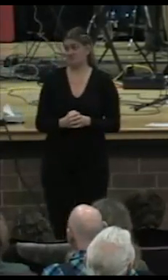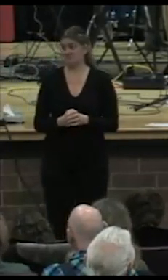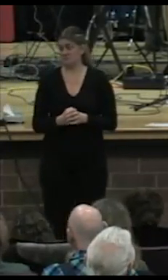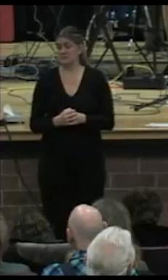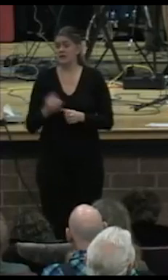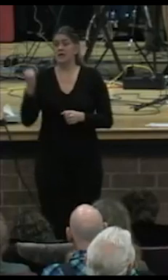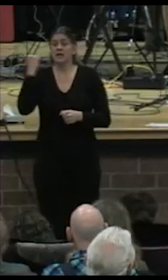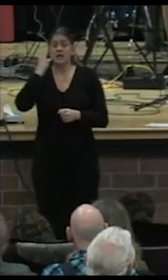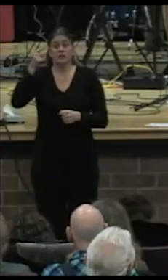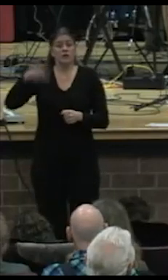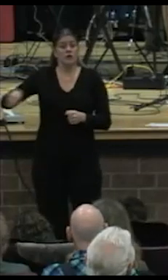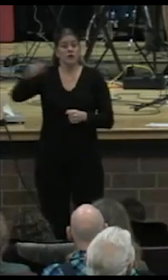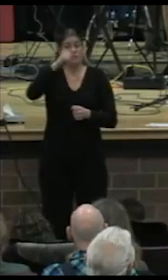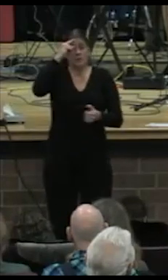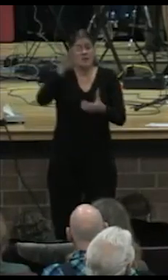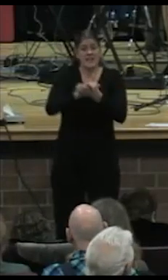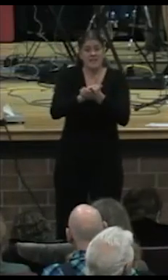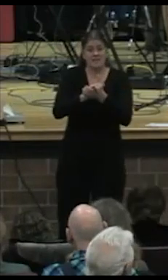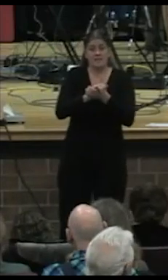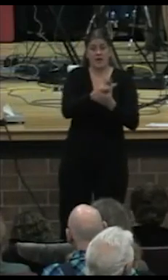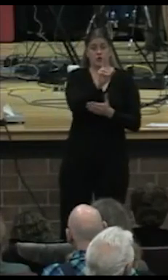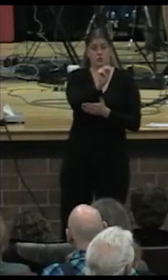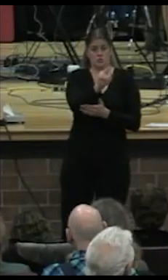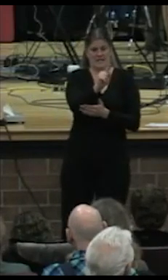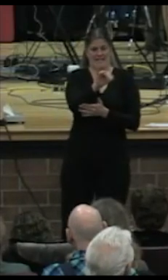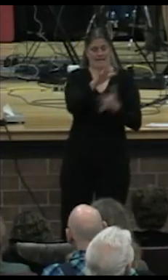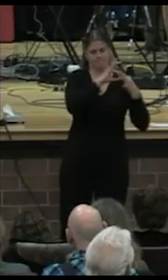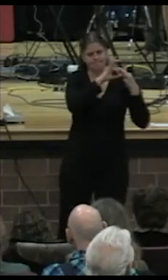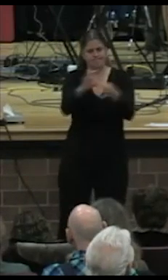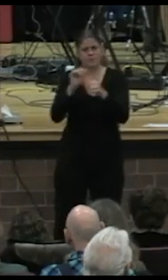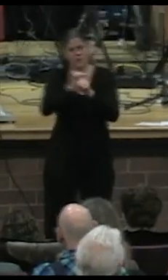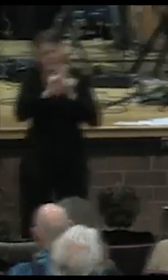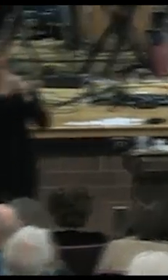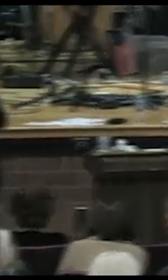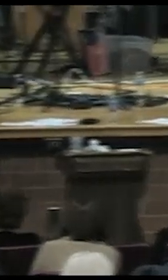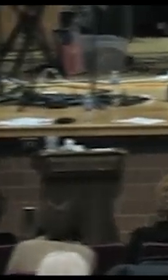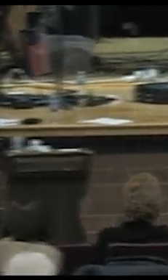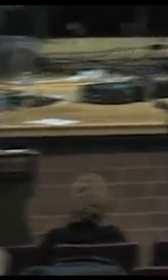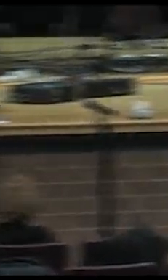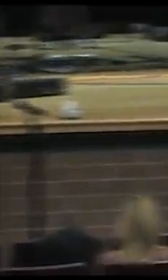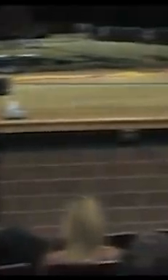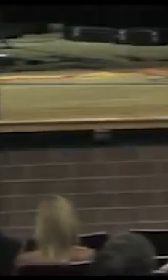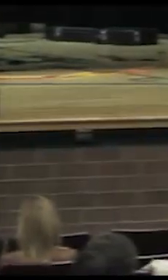If you believe that unity plus prayer plus purpose equals